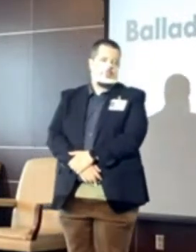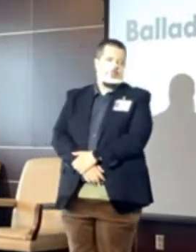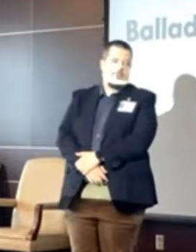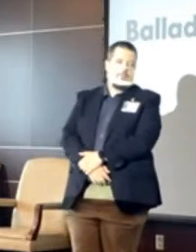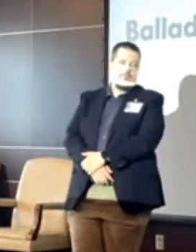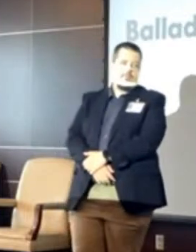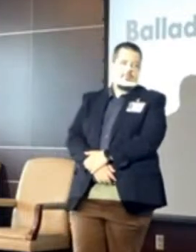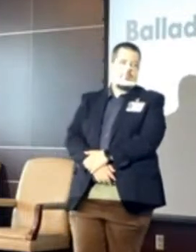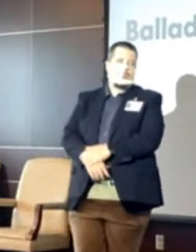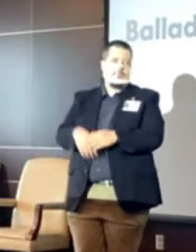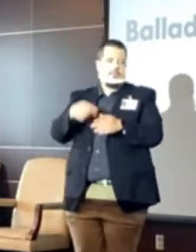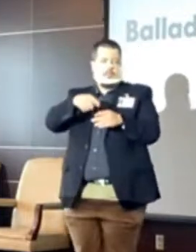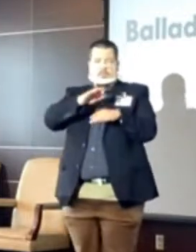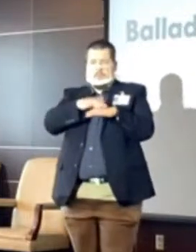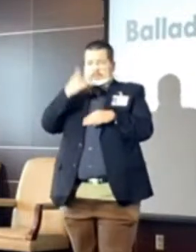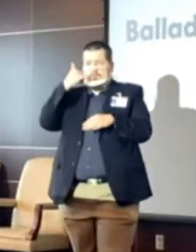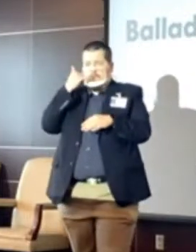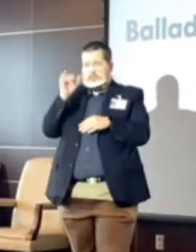All right, Spencer, do you have any questions?